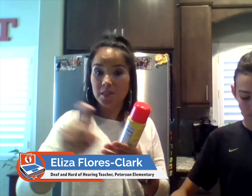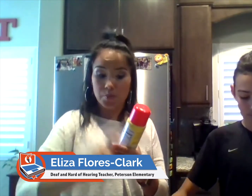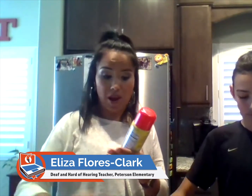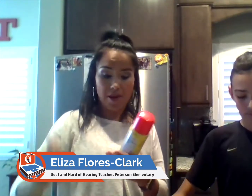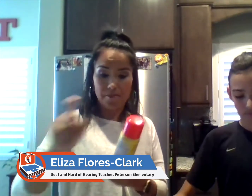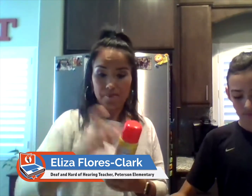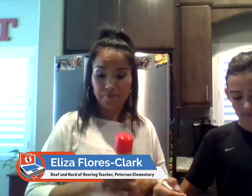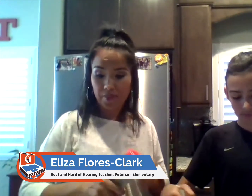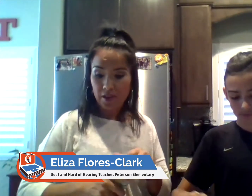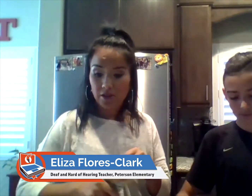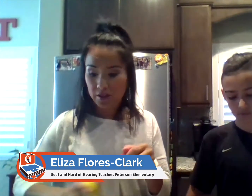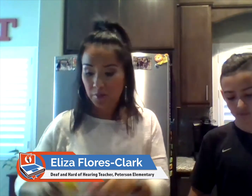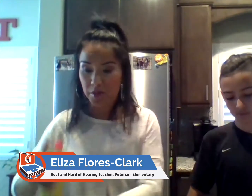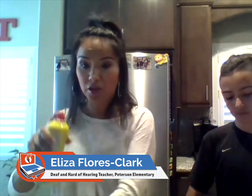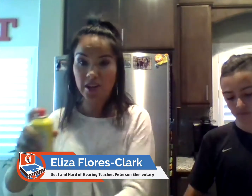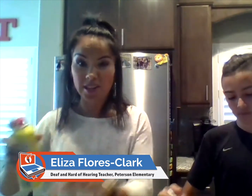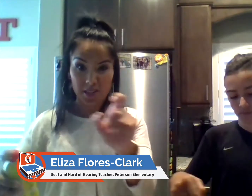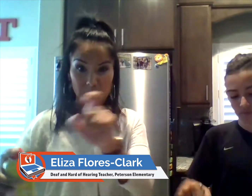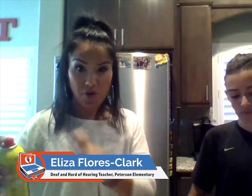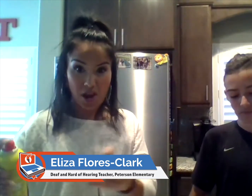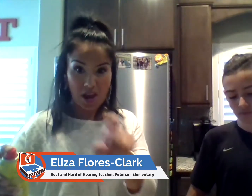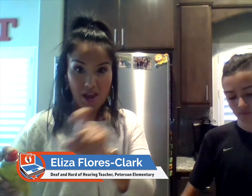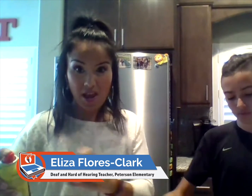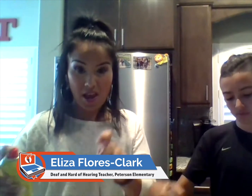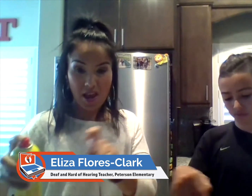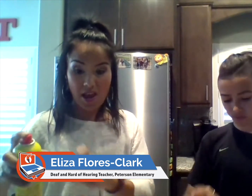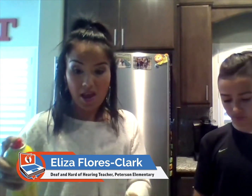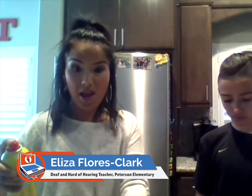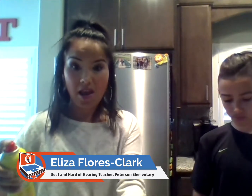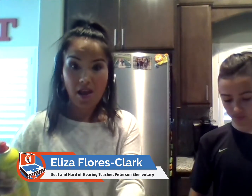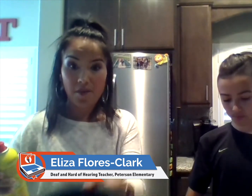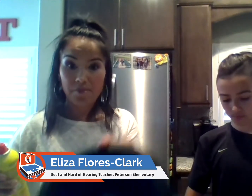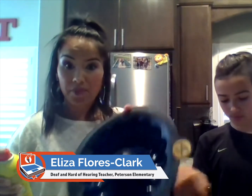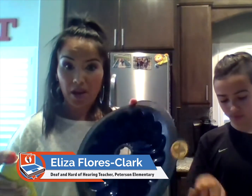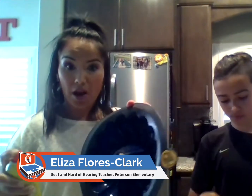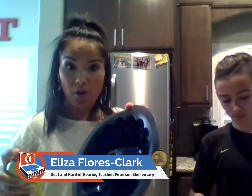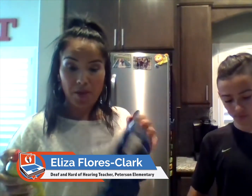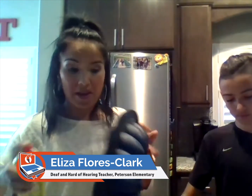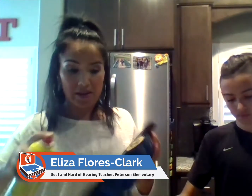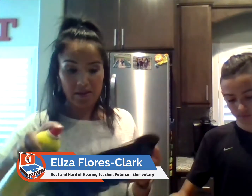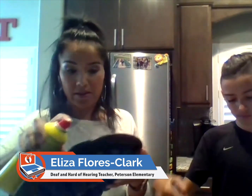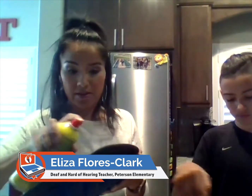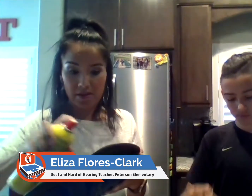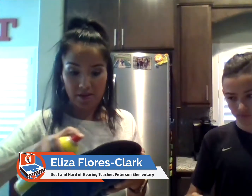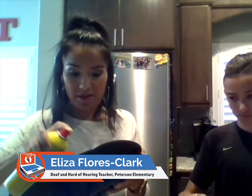spray. So I'm going to go ahead and spray our pan.